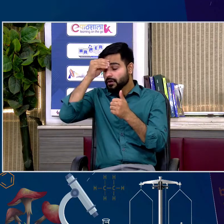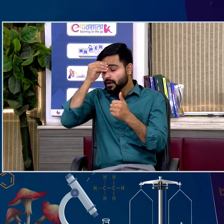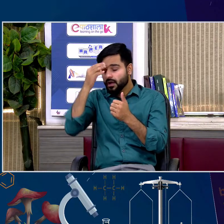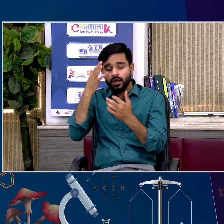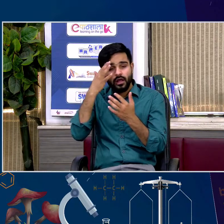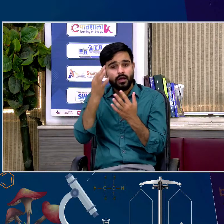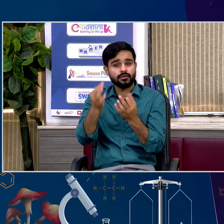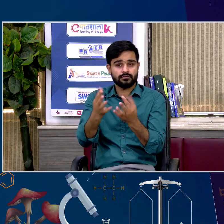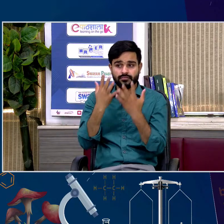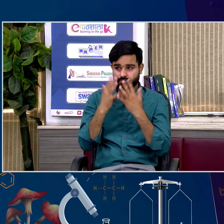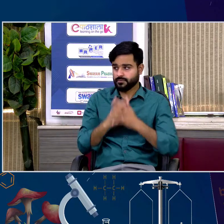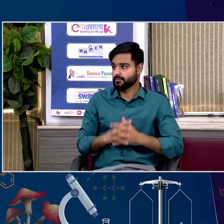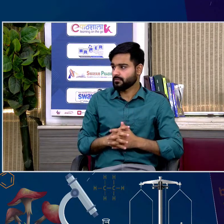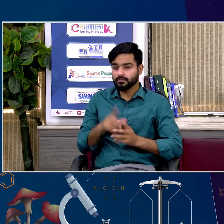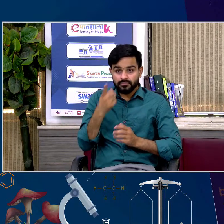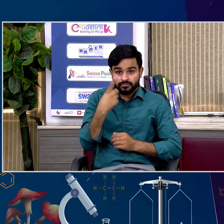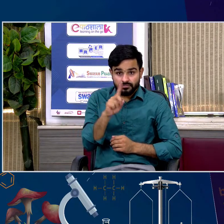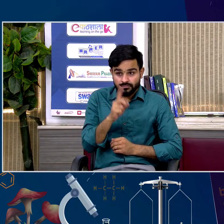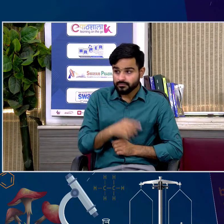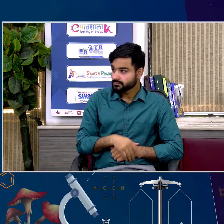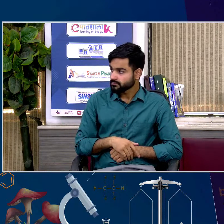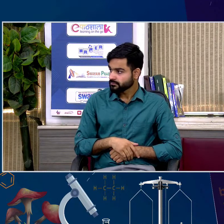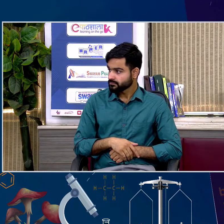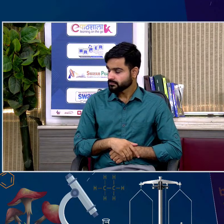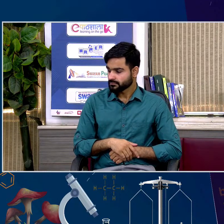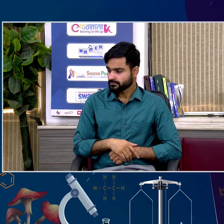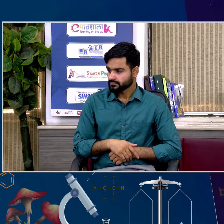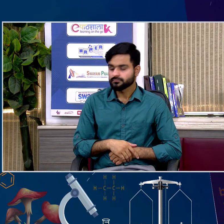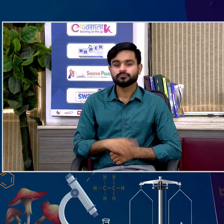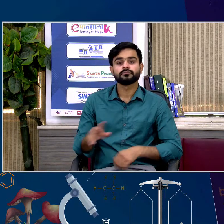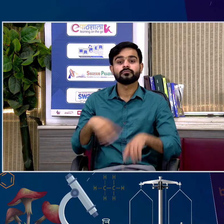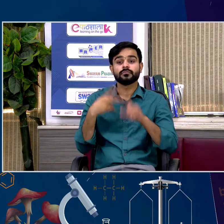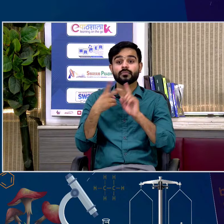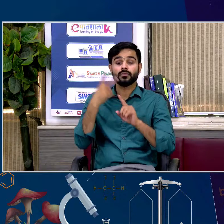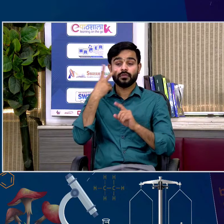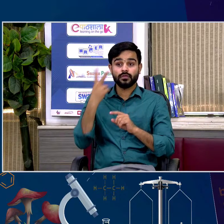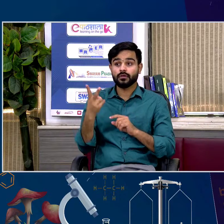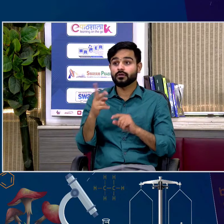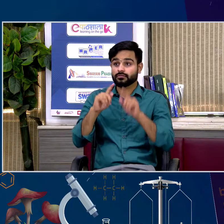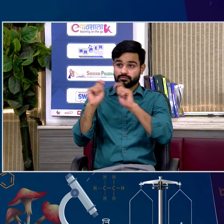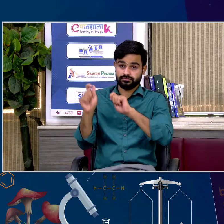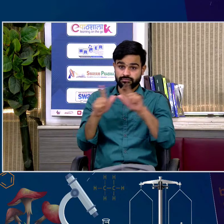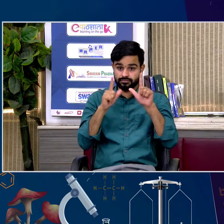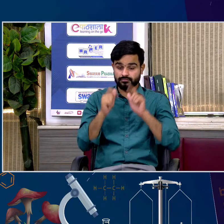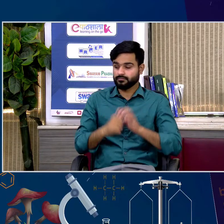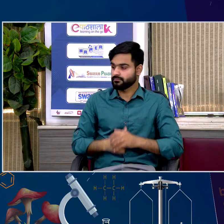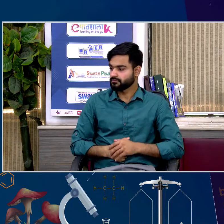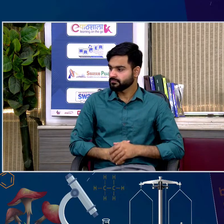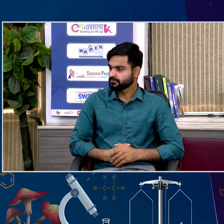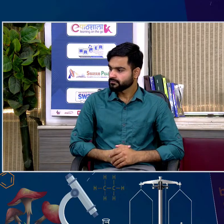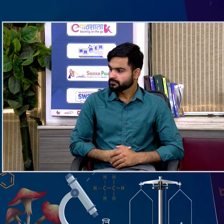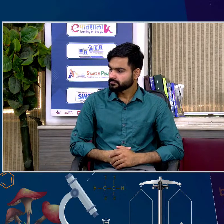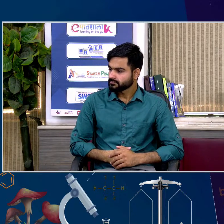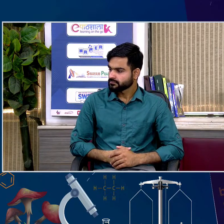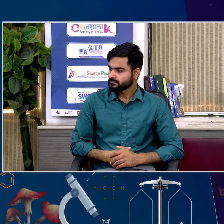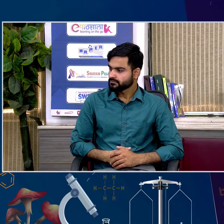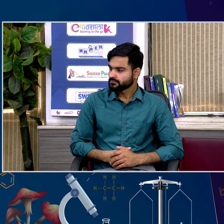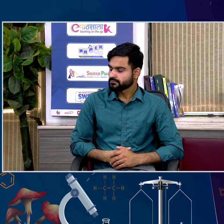better, right? Also, you can see in the next slide